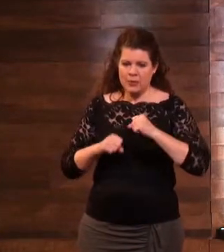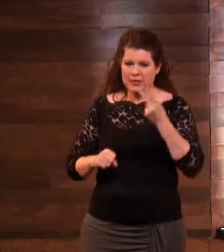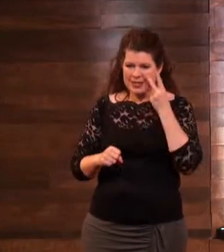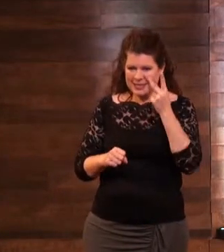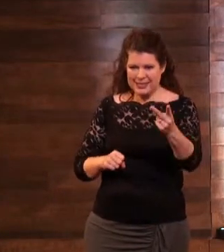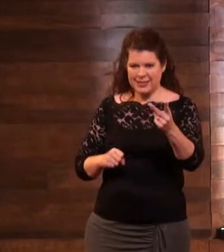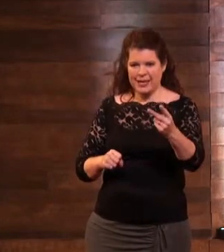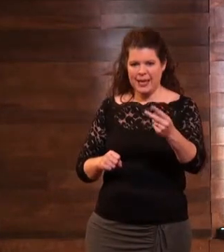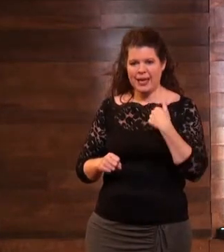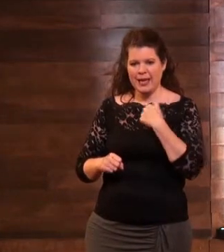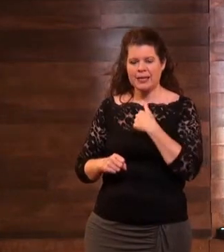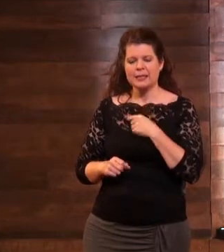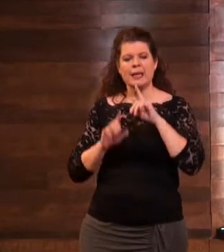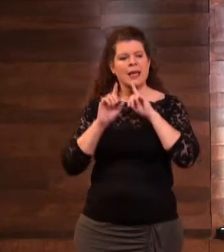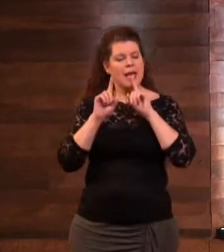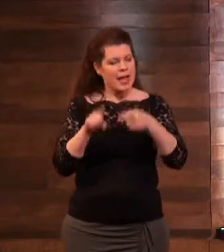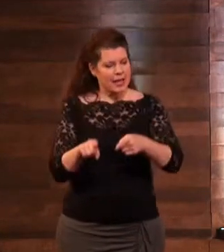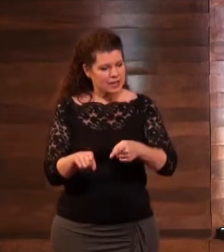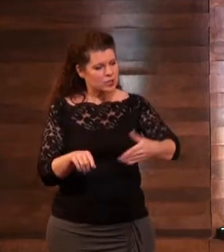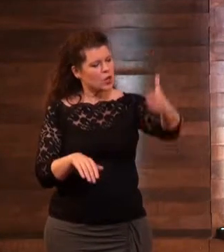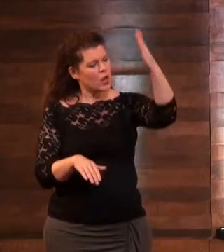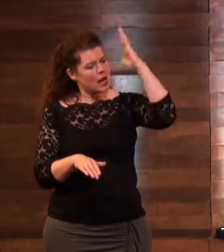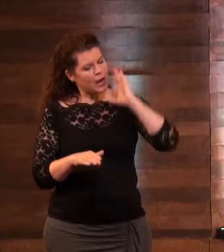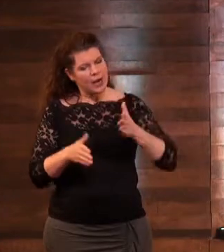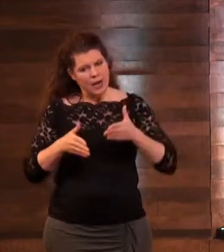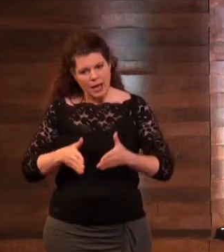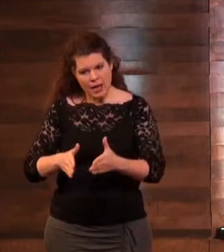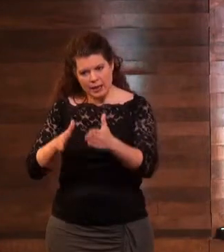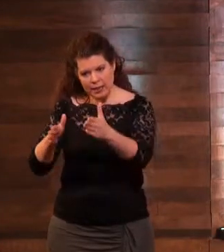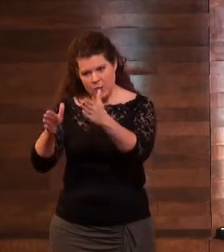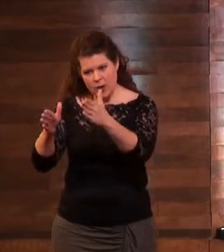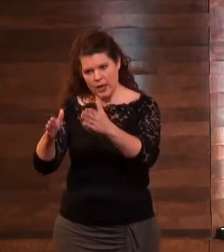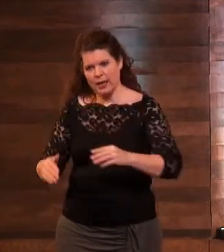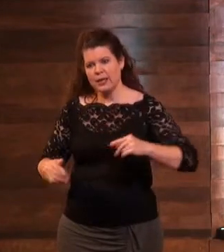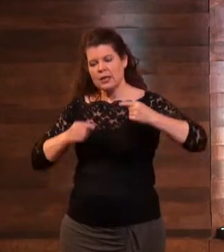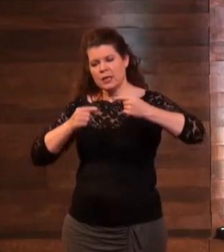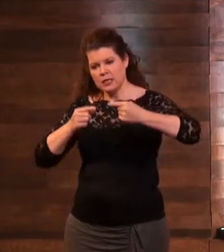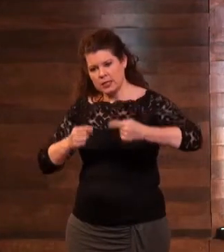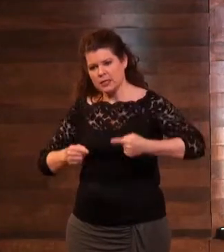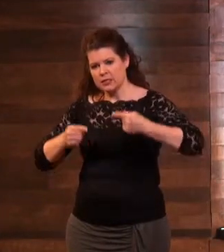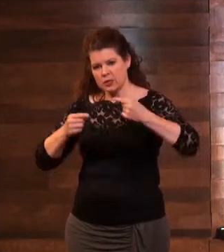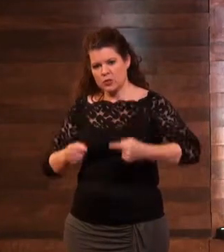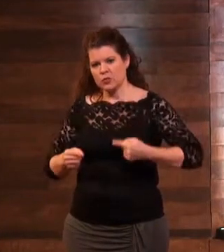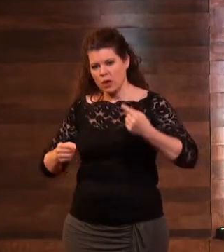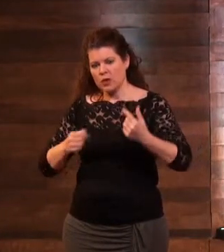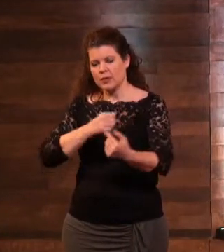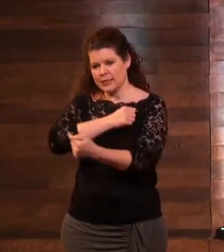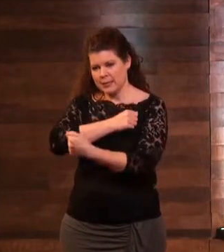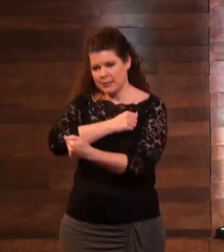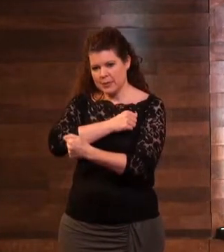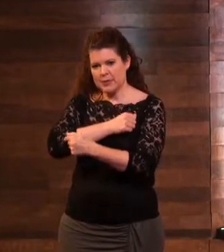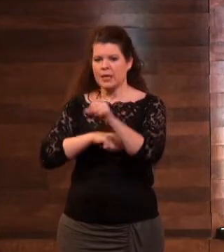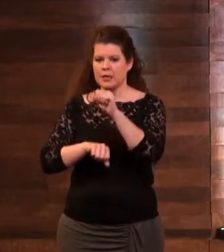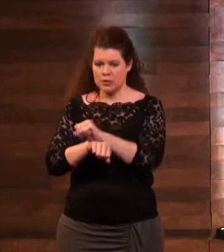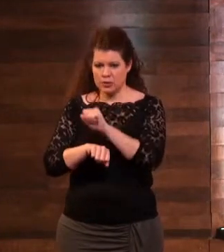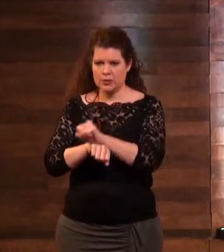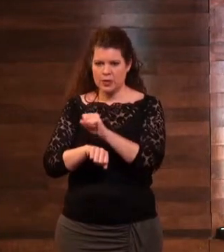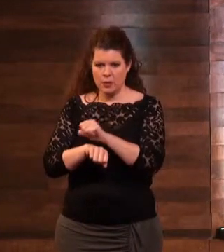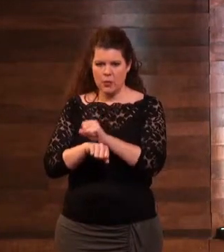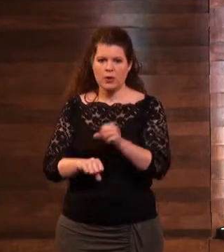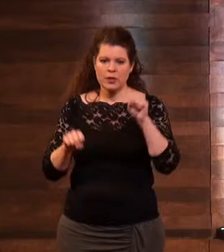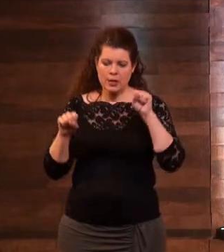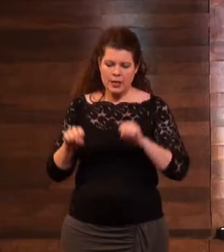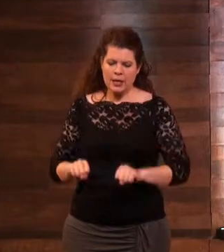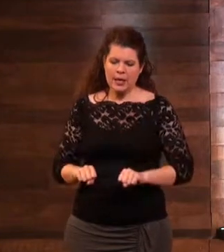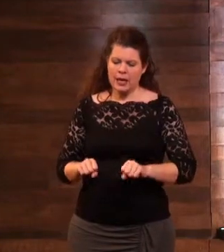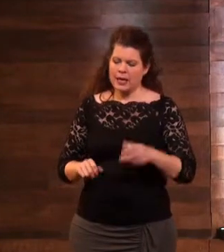subject to. And not just the issues at work, as they get to know you, they get a glimpse into your life outside of work, and they see something they